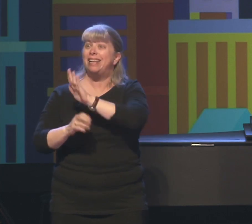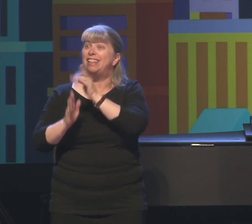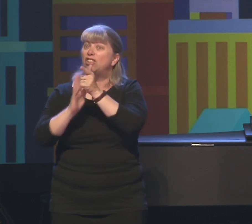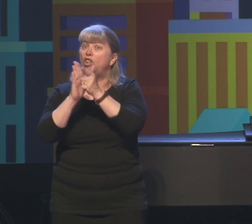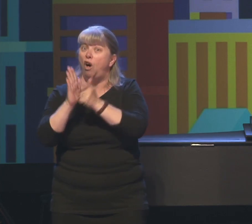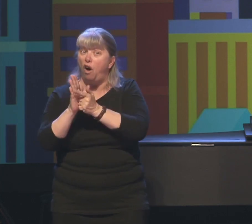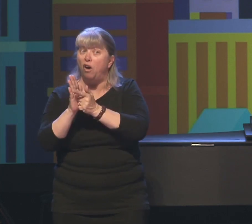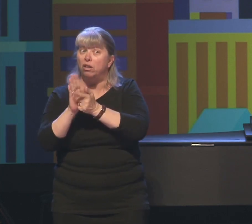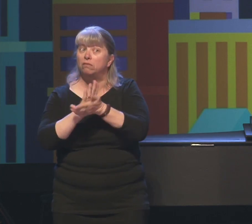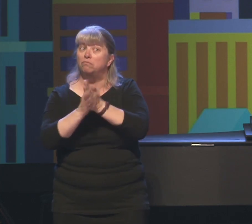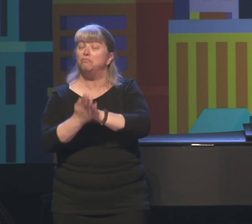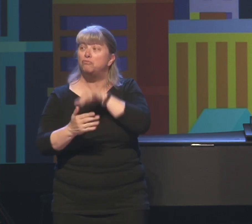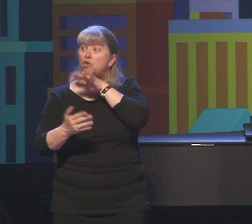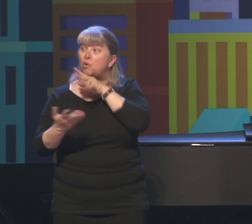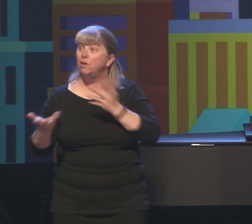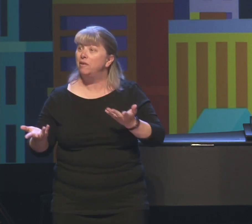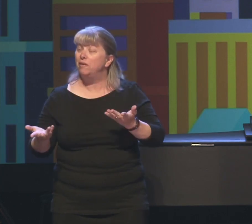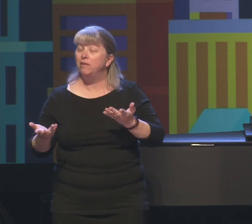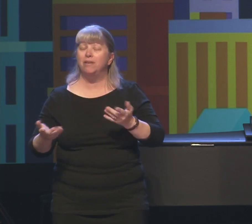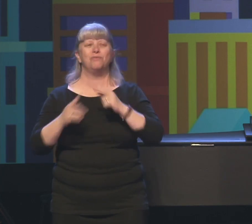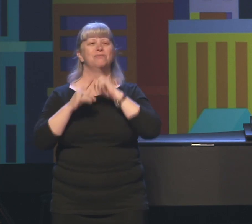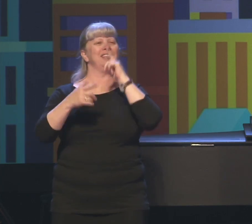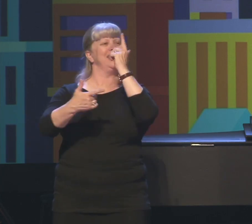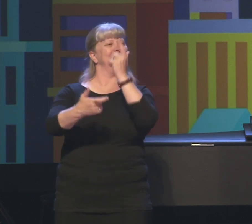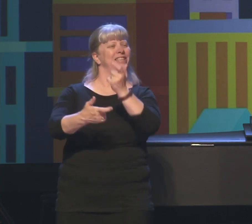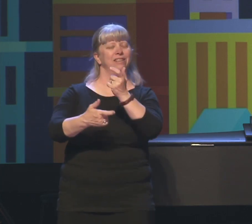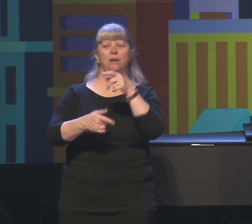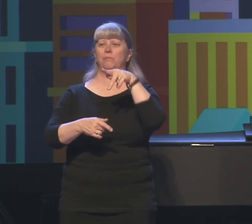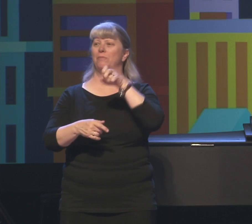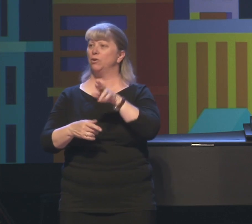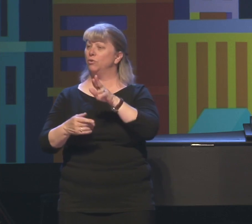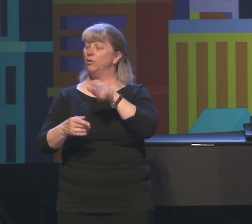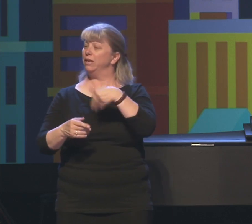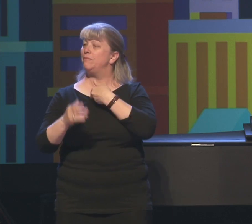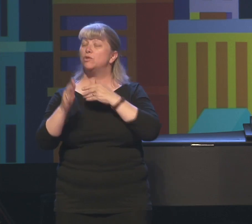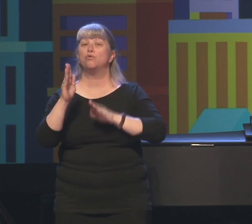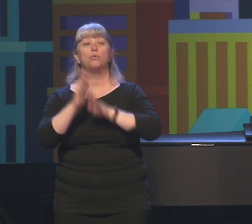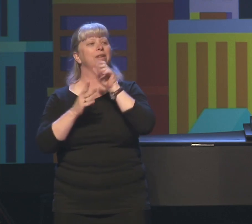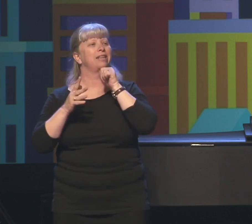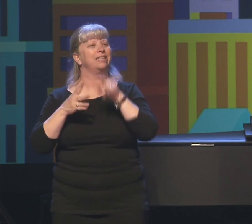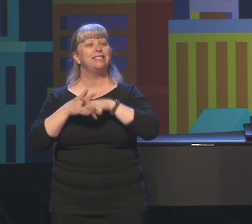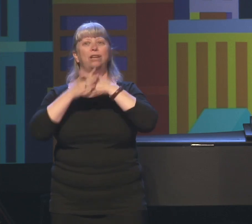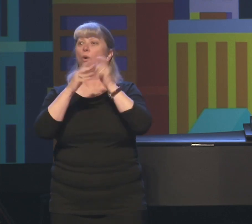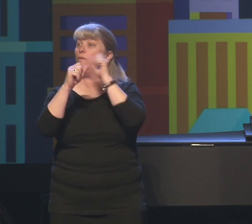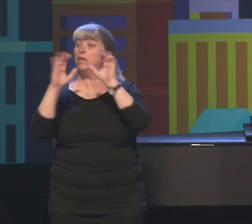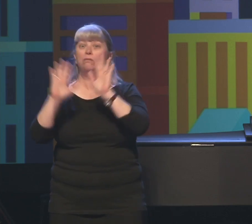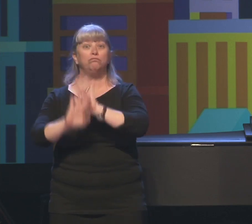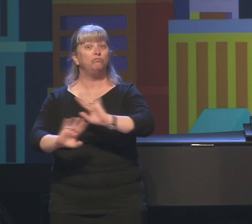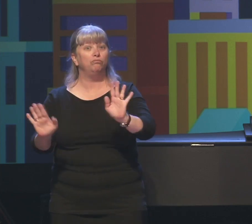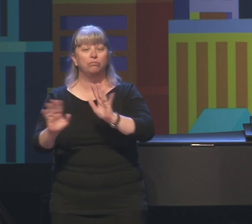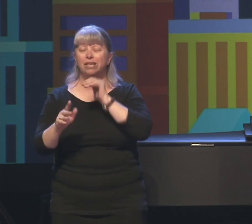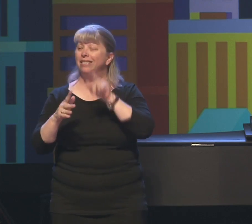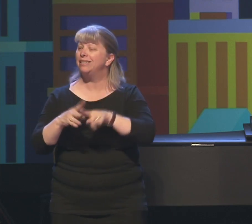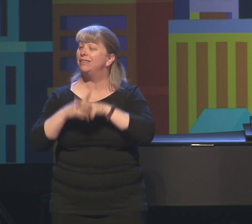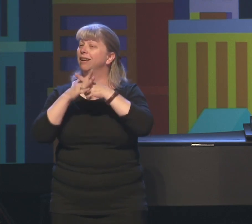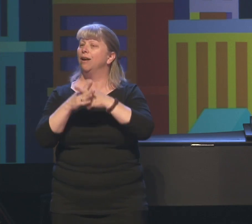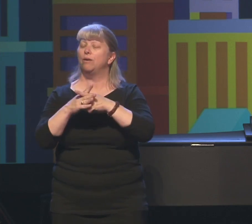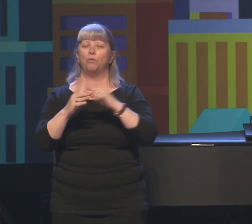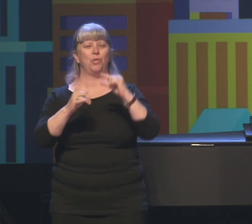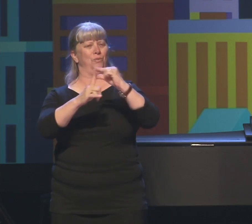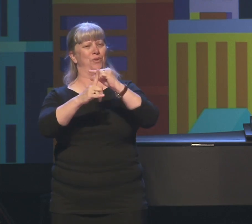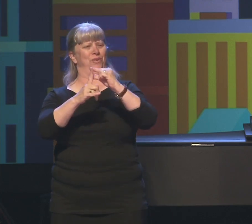his people. Here's what's interesting. Peter's spiritual growth didn't start with the vision. It didn't start with the